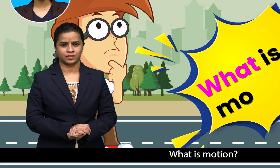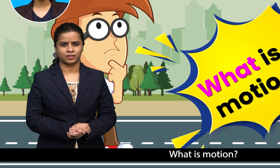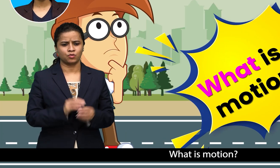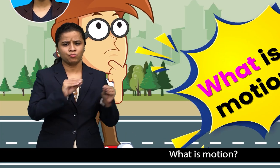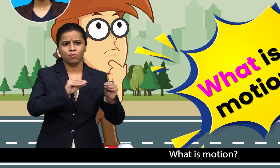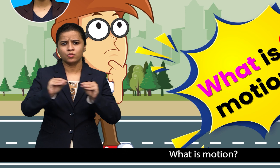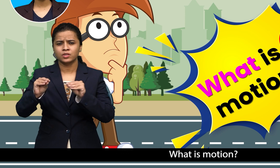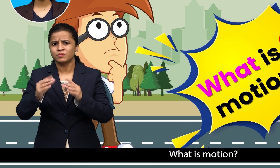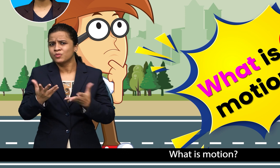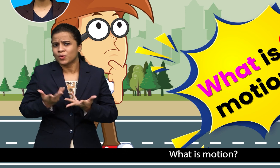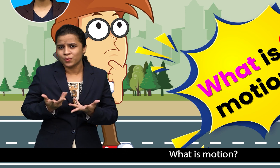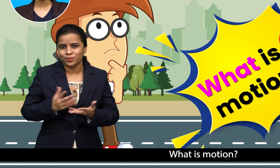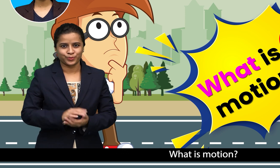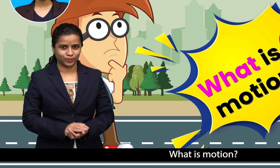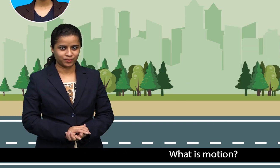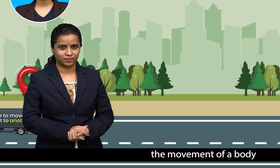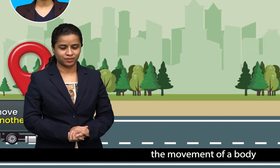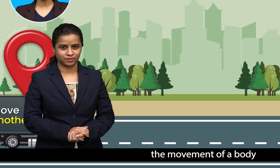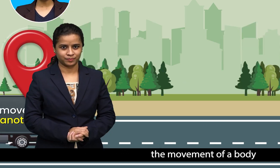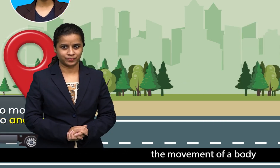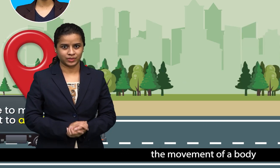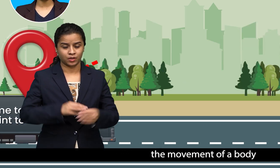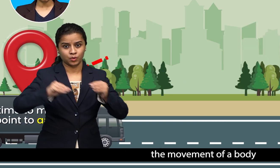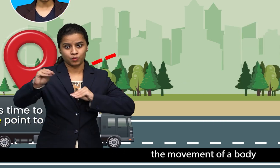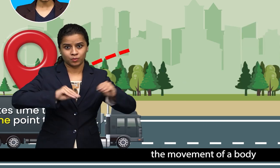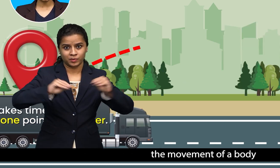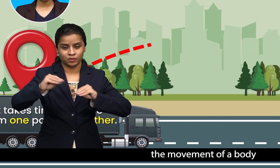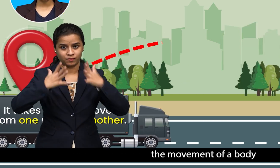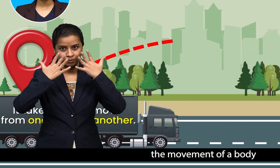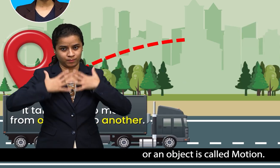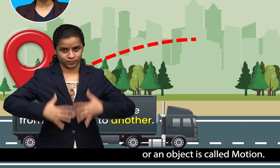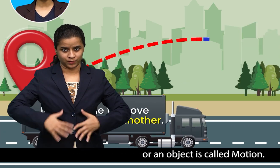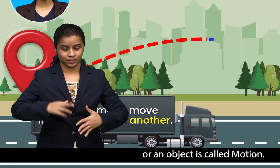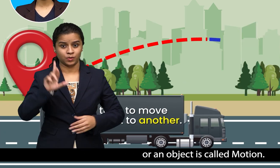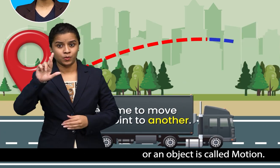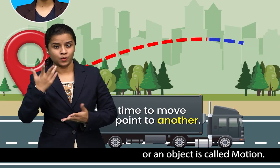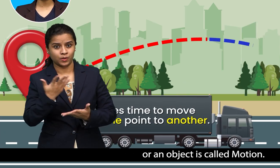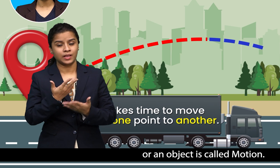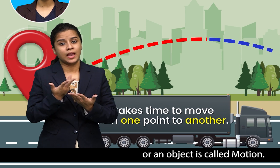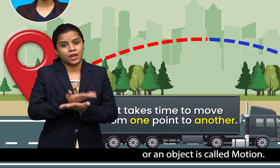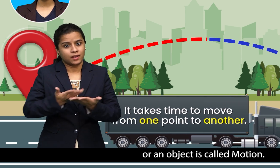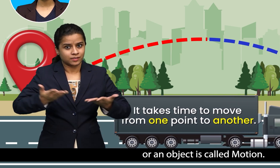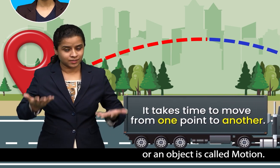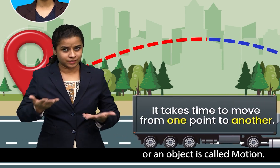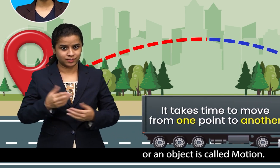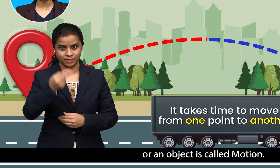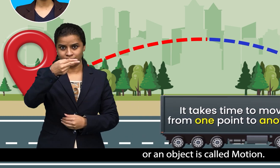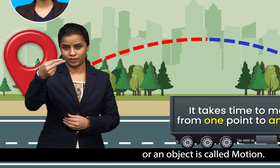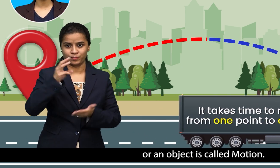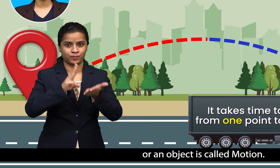the movement of a body or an object is called motion